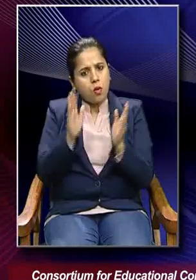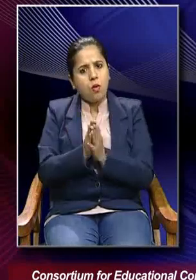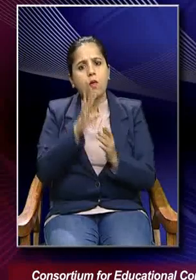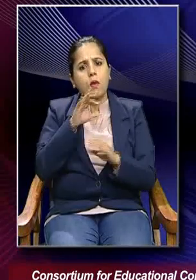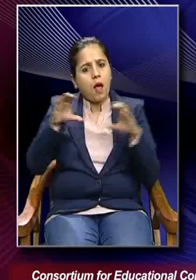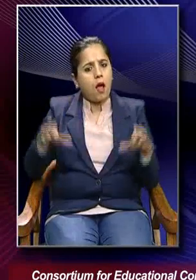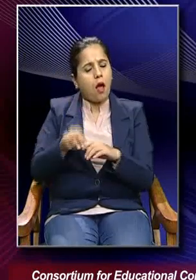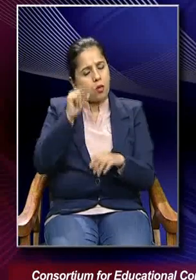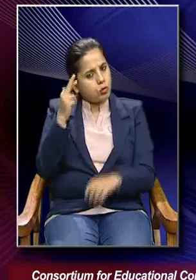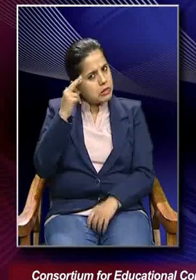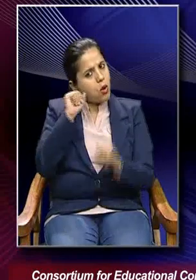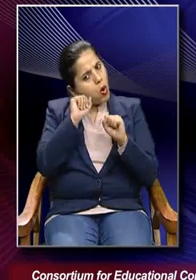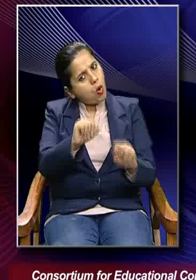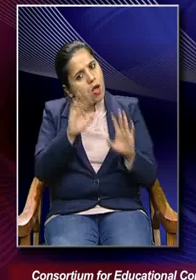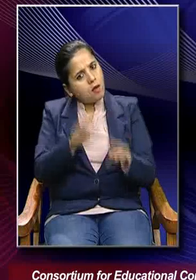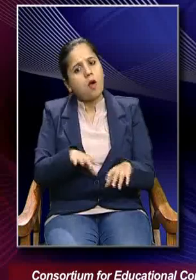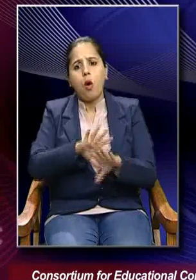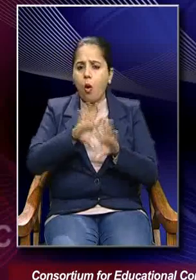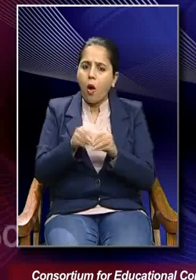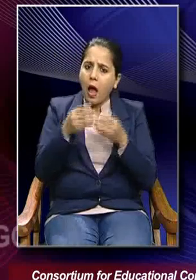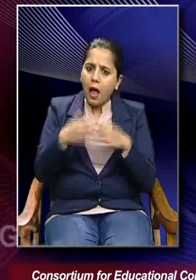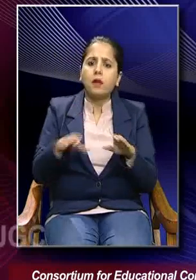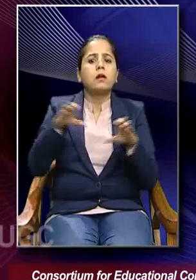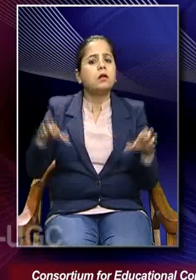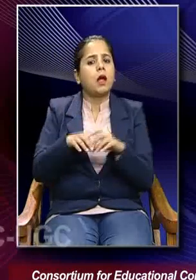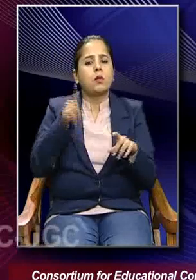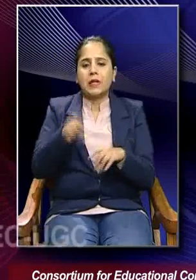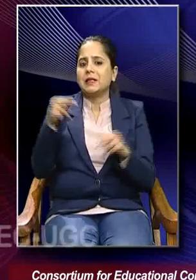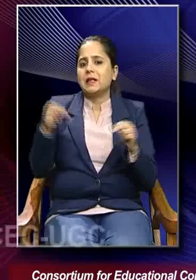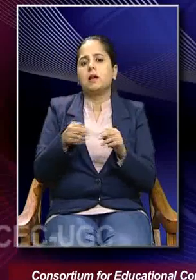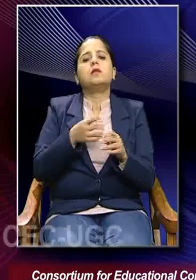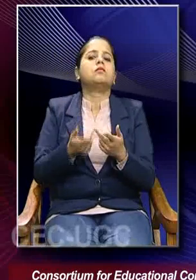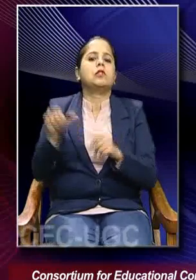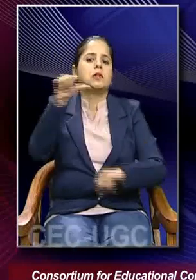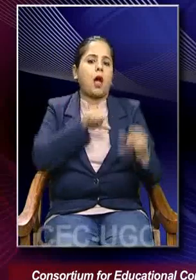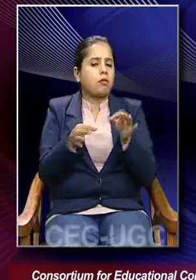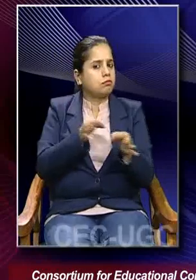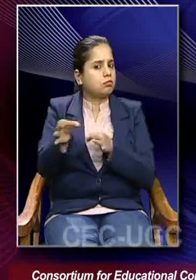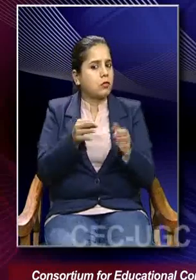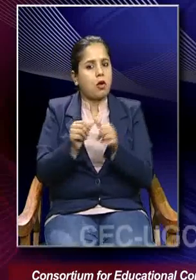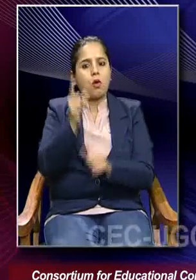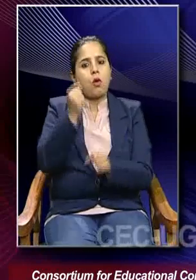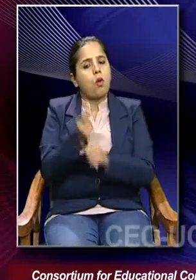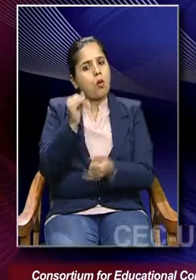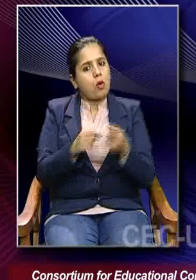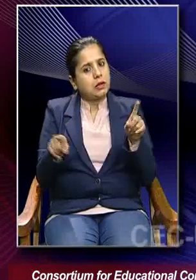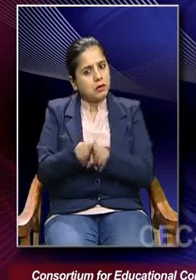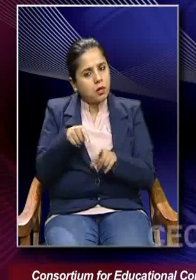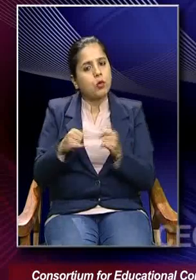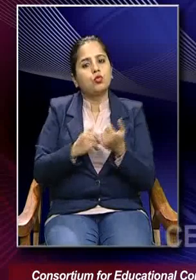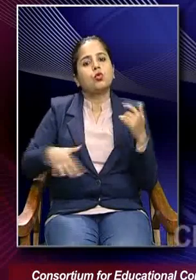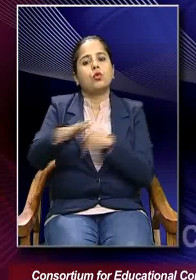a reasoning, every action needs a scientific explanation. This is how Auguste Comte explains social